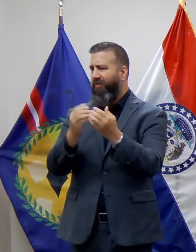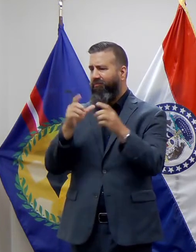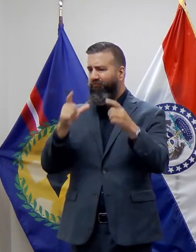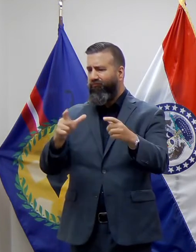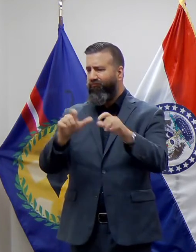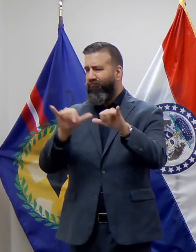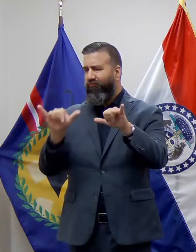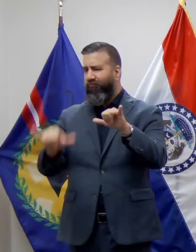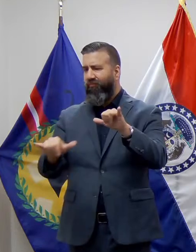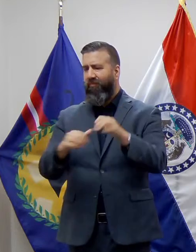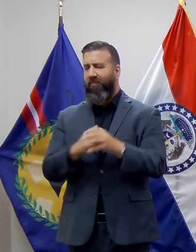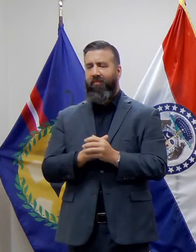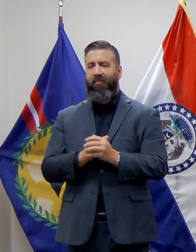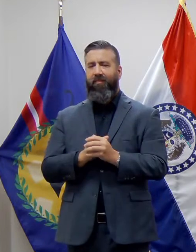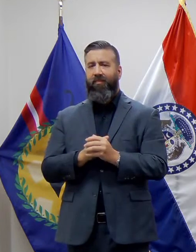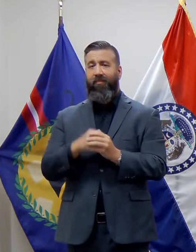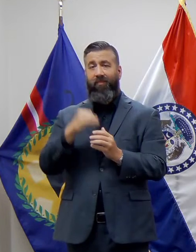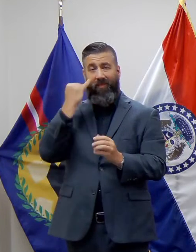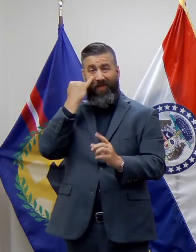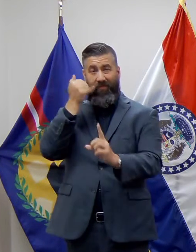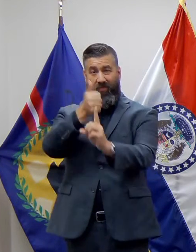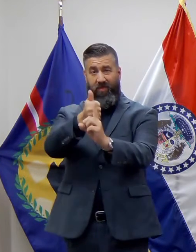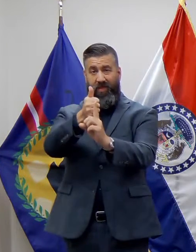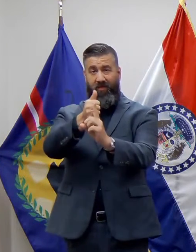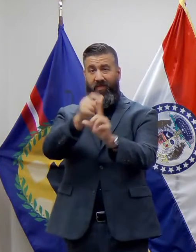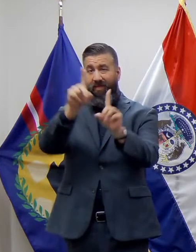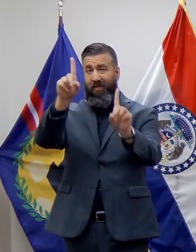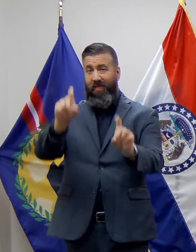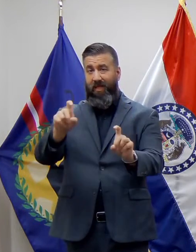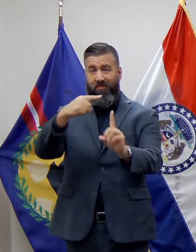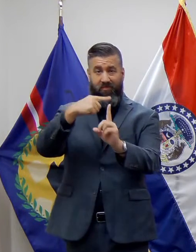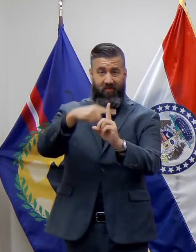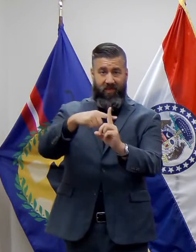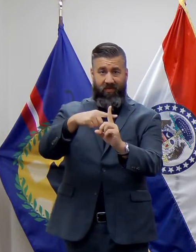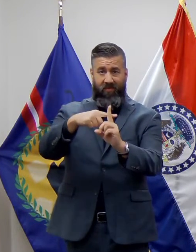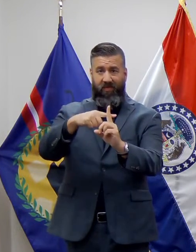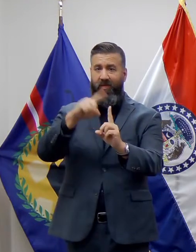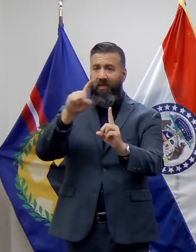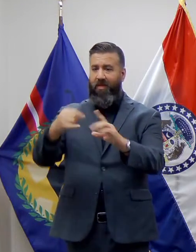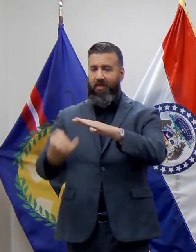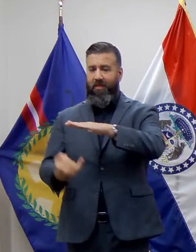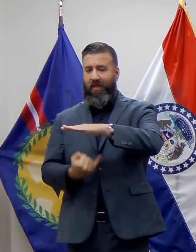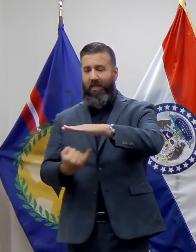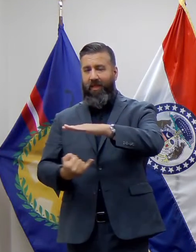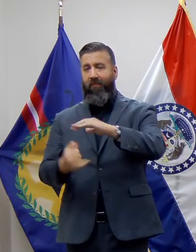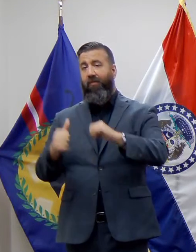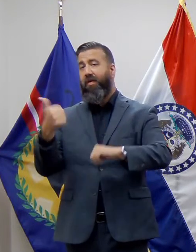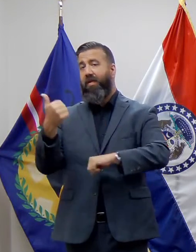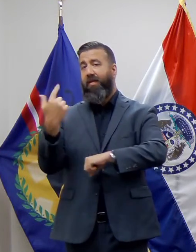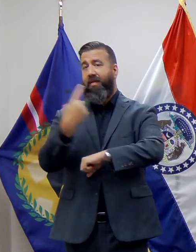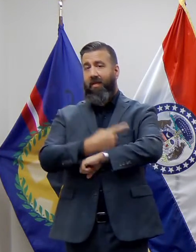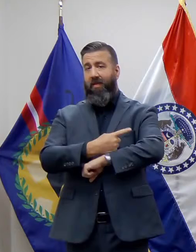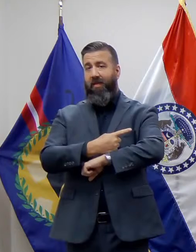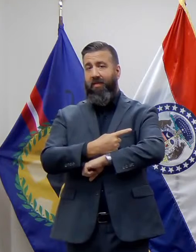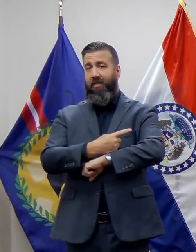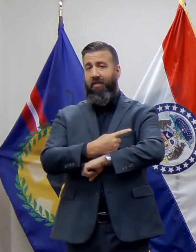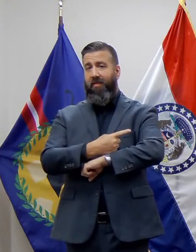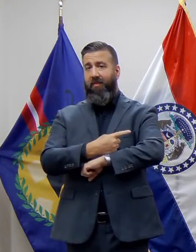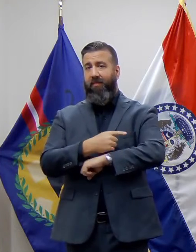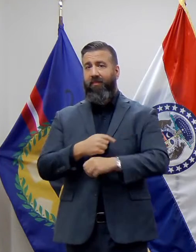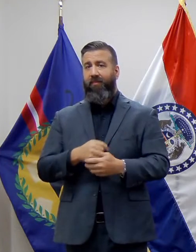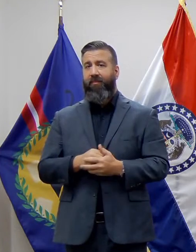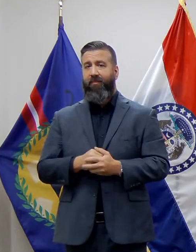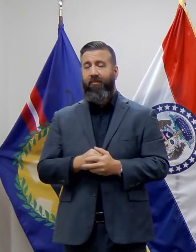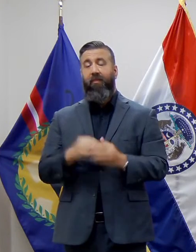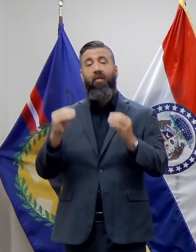positive must isolate for at least 10 days after the first symptom, or if they have no symptoms from the date of the test.